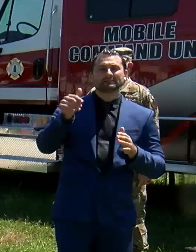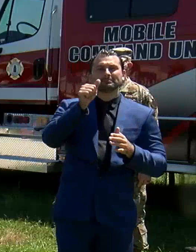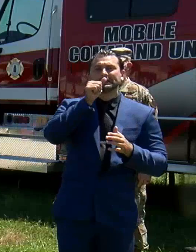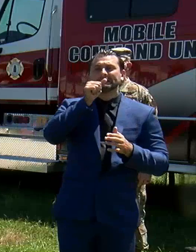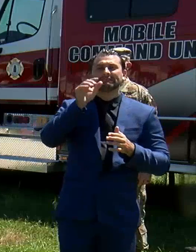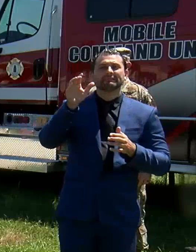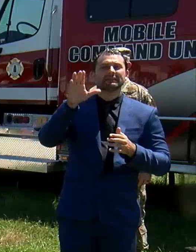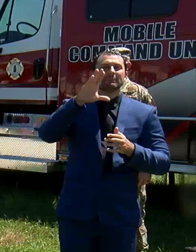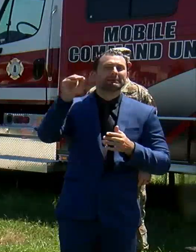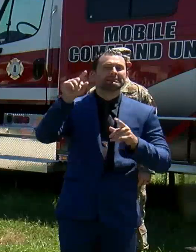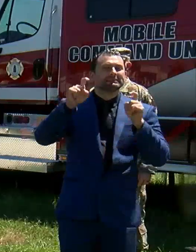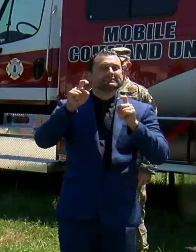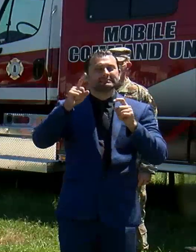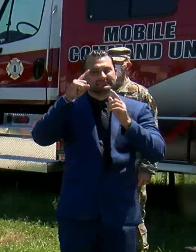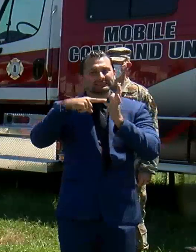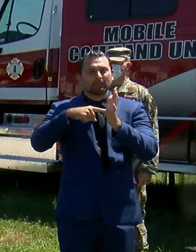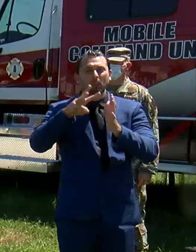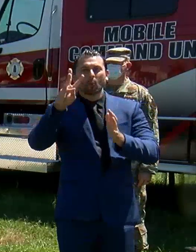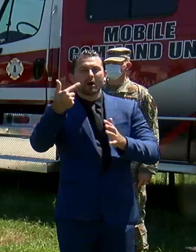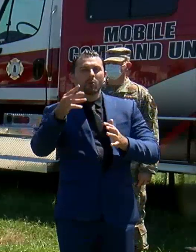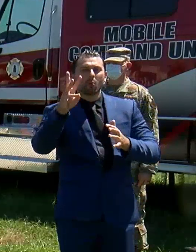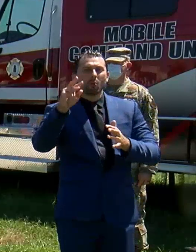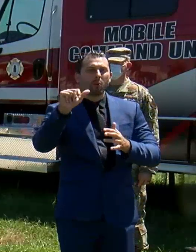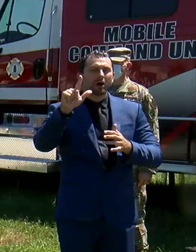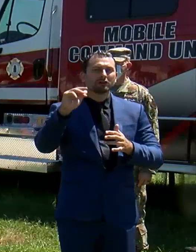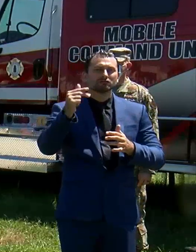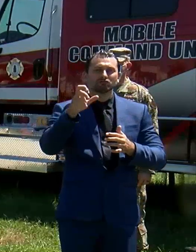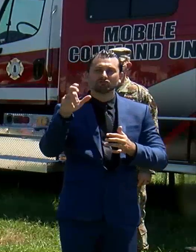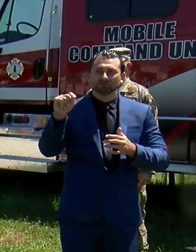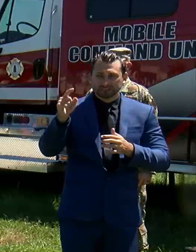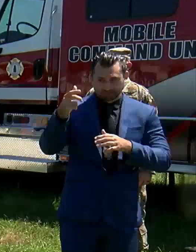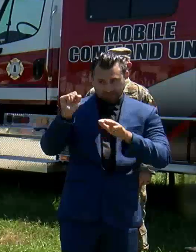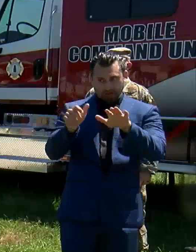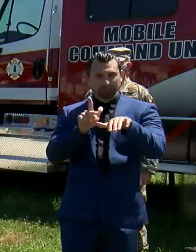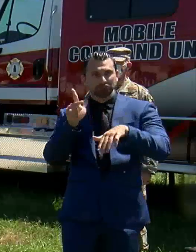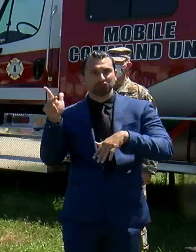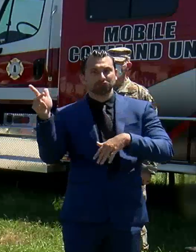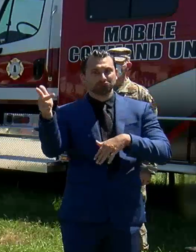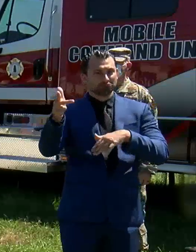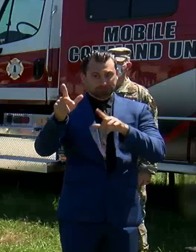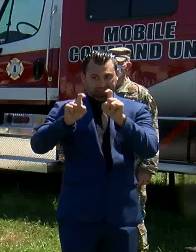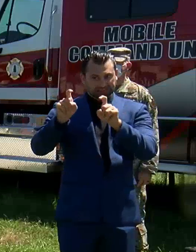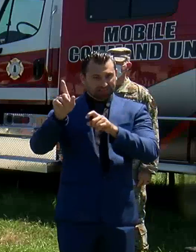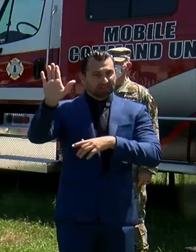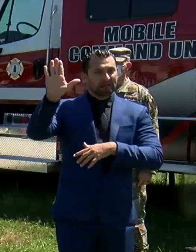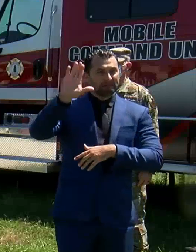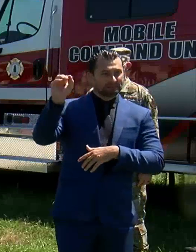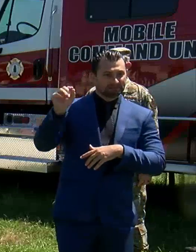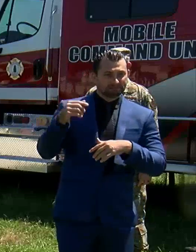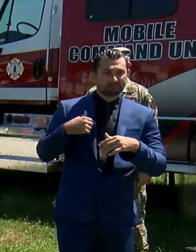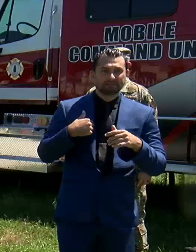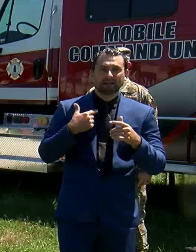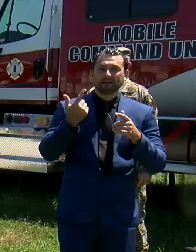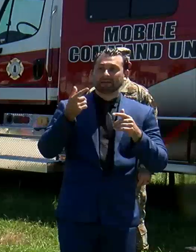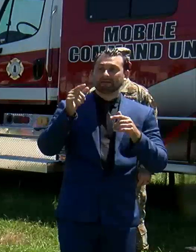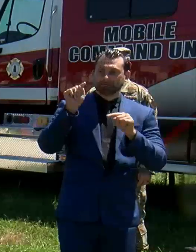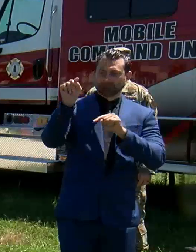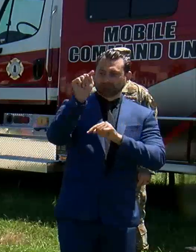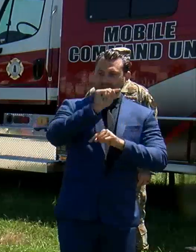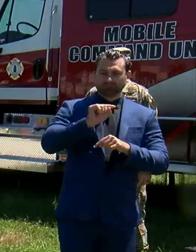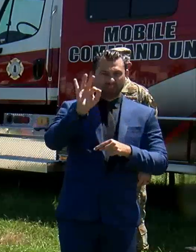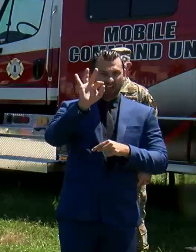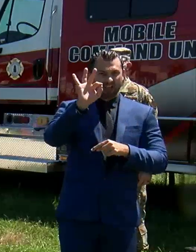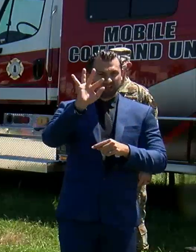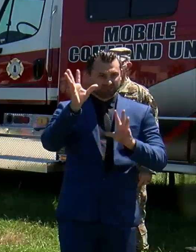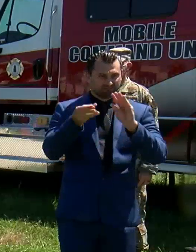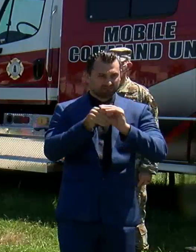drive-through sites throughout Florida. There's going to be one in Hillsborough County, but they may end up doing more. CVS is going to do some. Walmart is going to open up